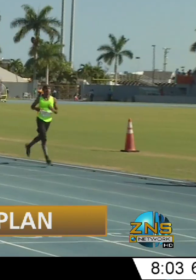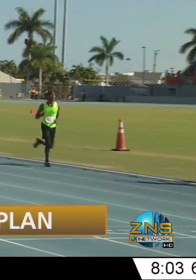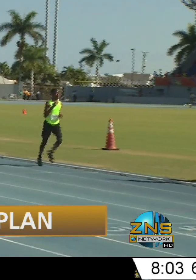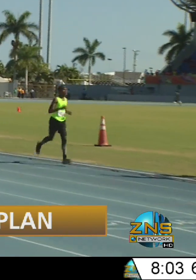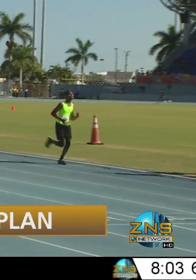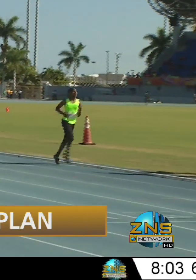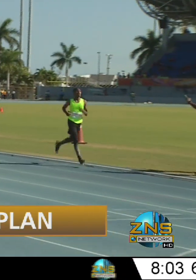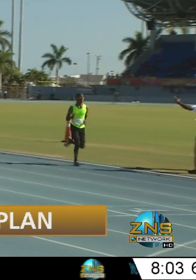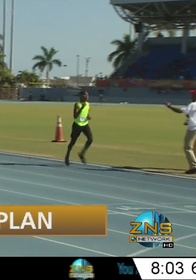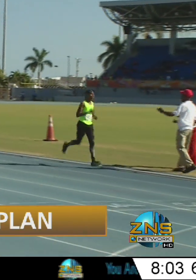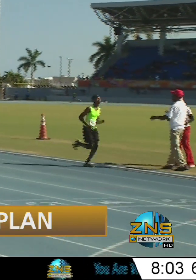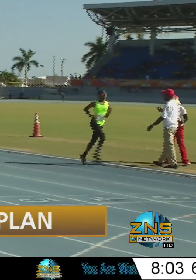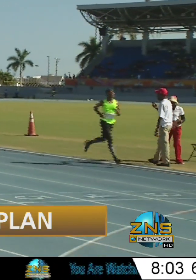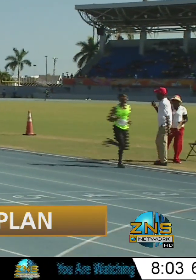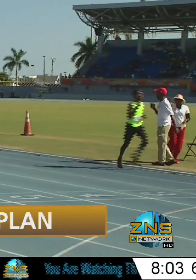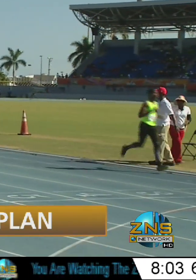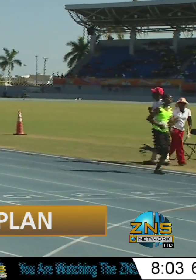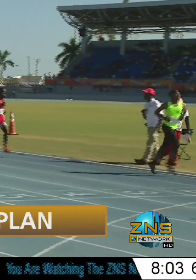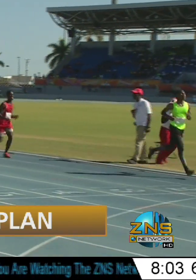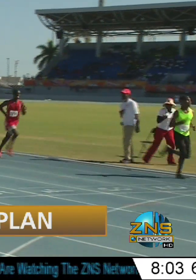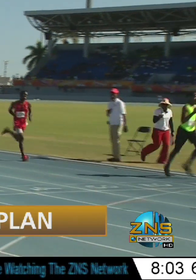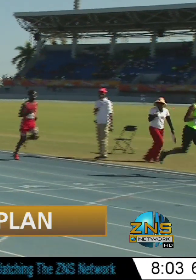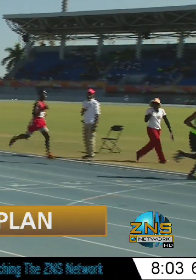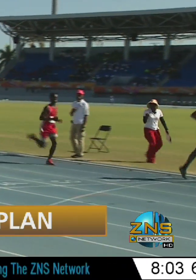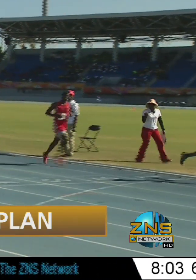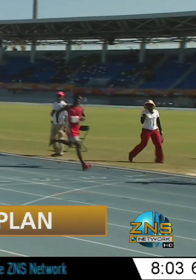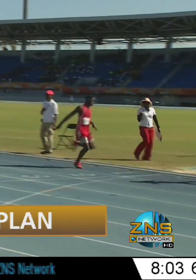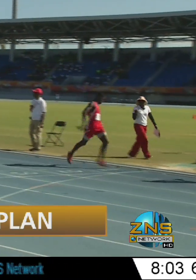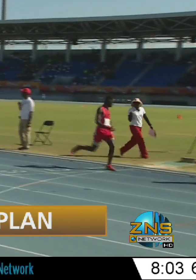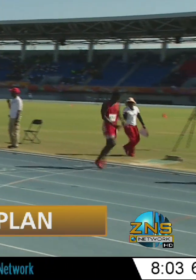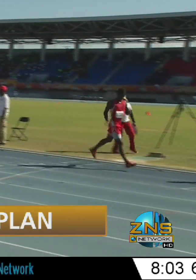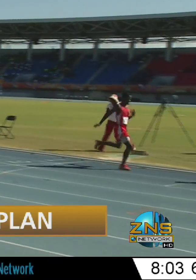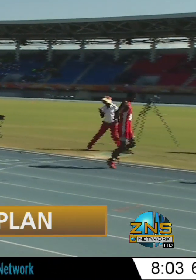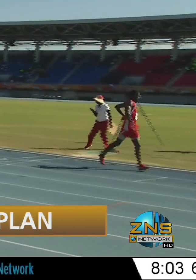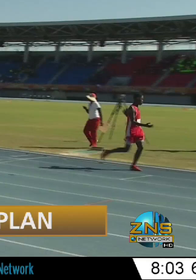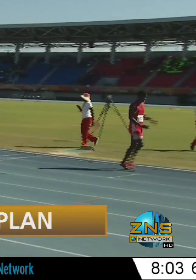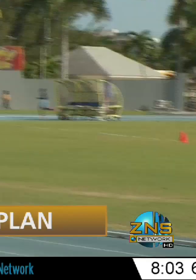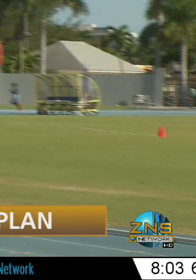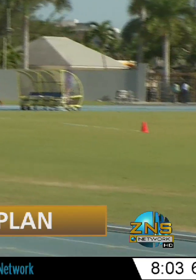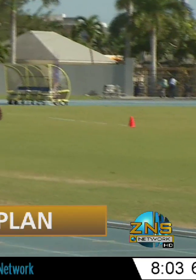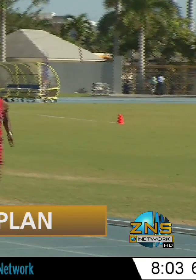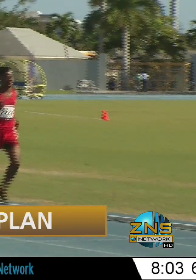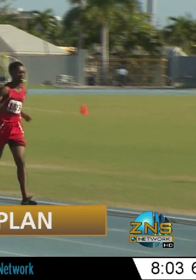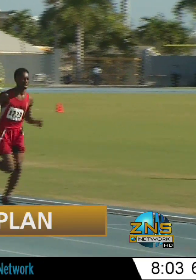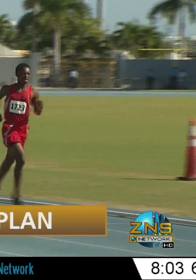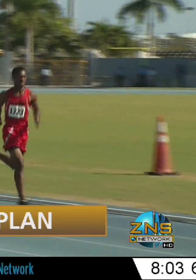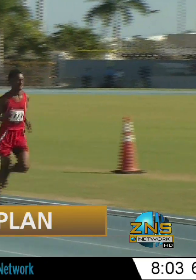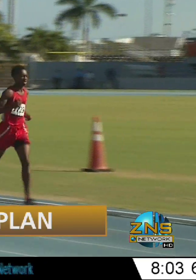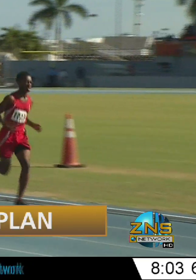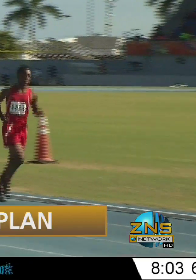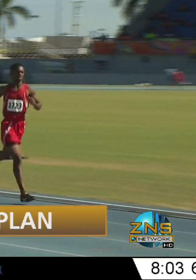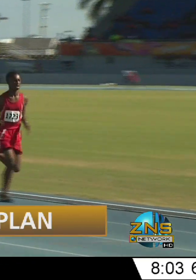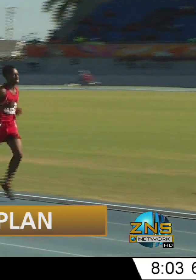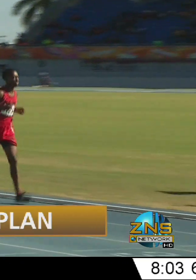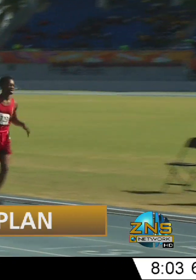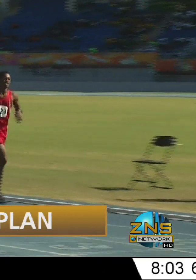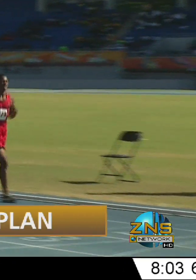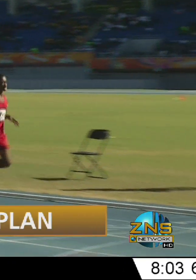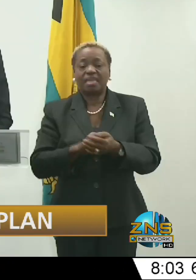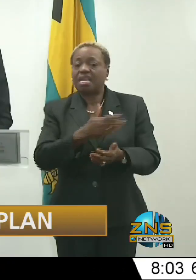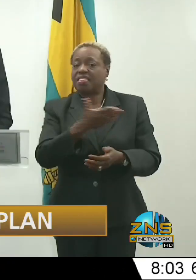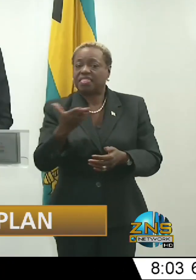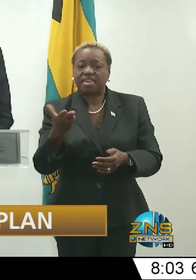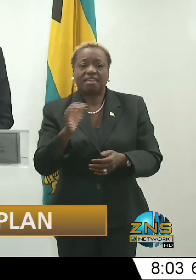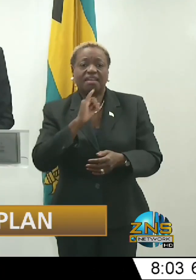caution, all national sporting events will be postponed until further notice.